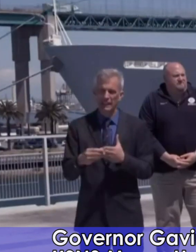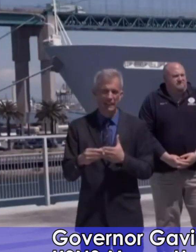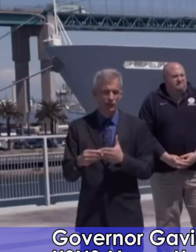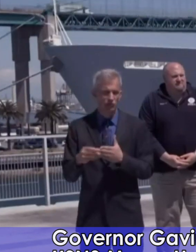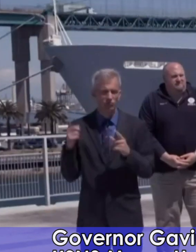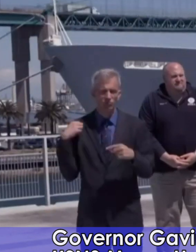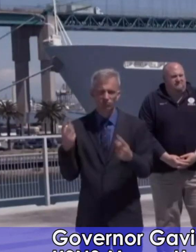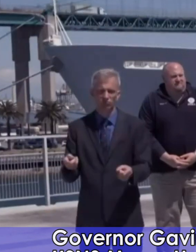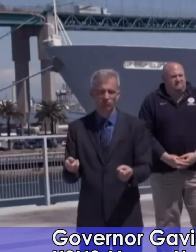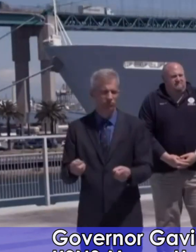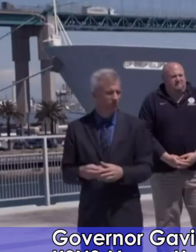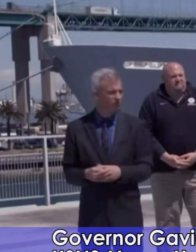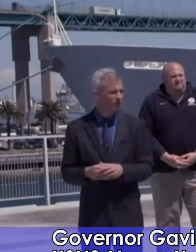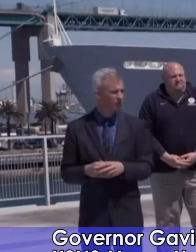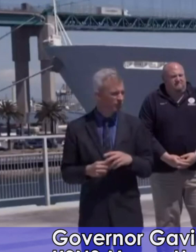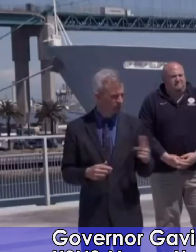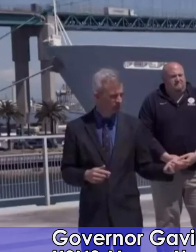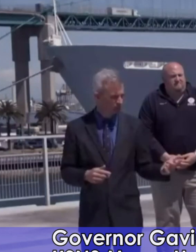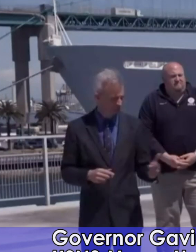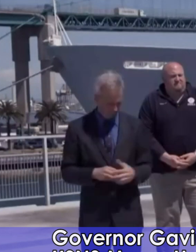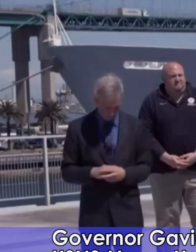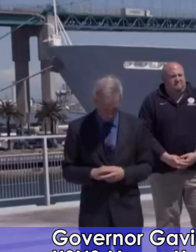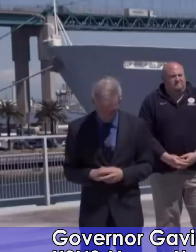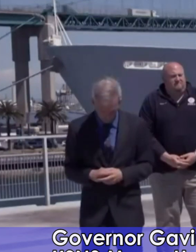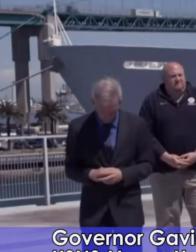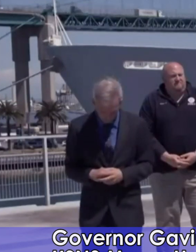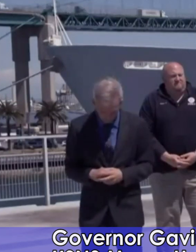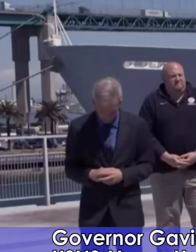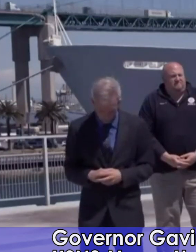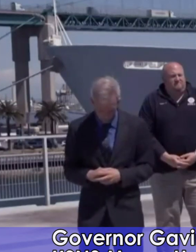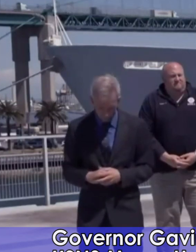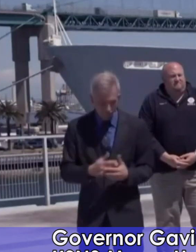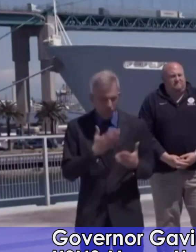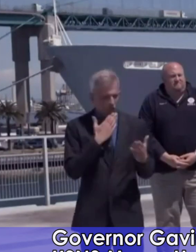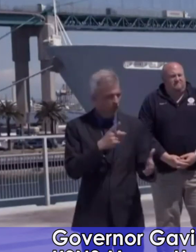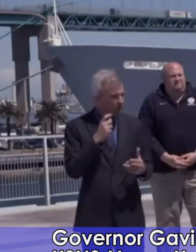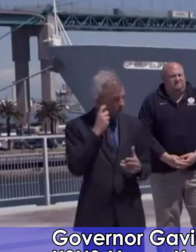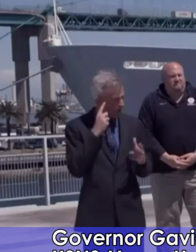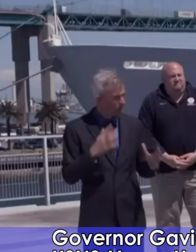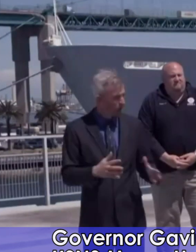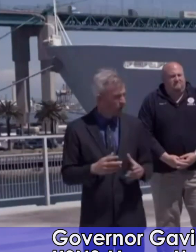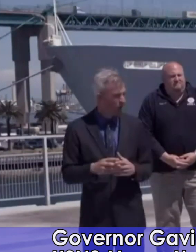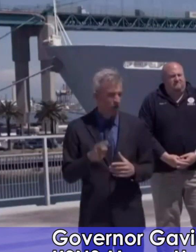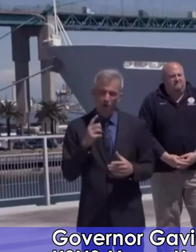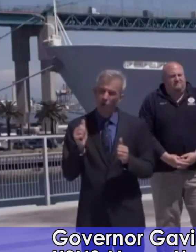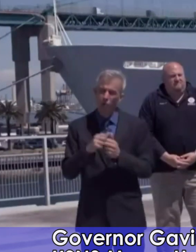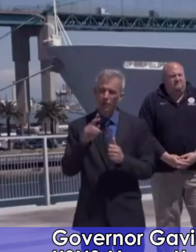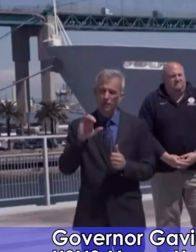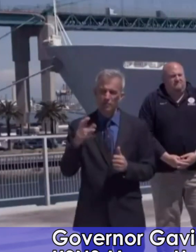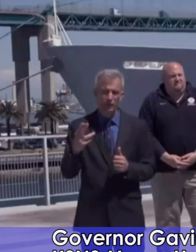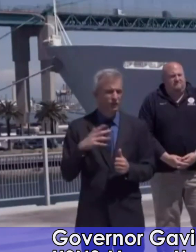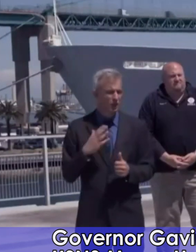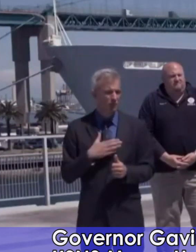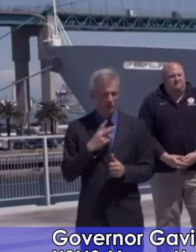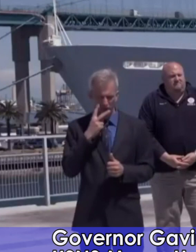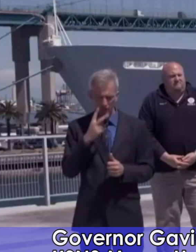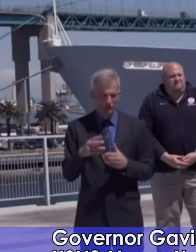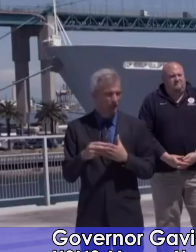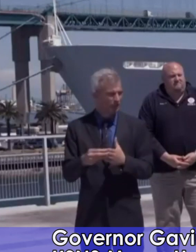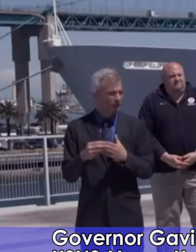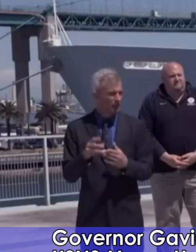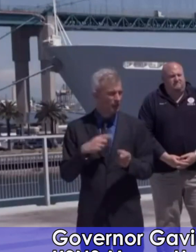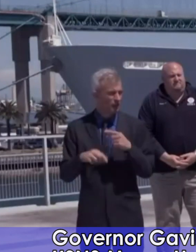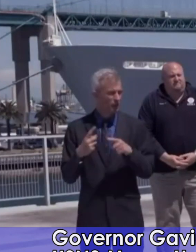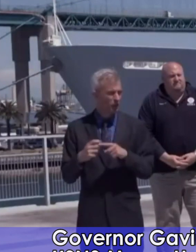talk more about that. Thank you, Governor. First and foremost, with the beaches, I was glad to see the guidance come out from the county today in the